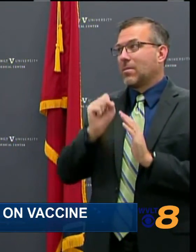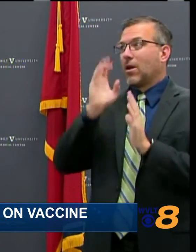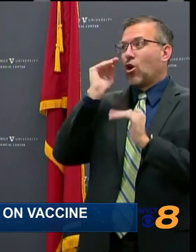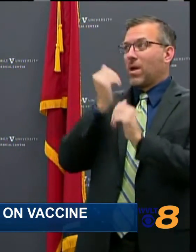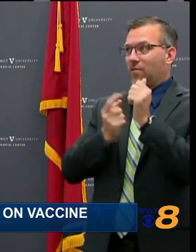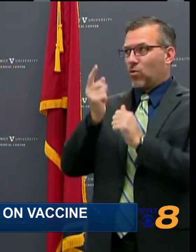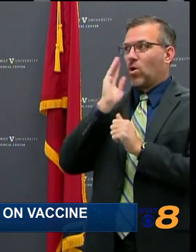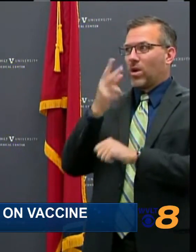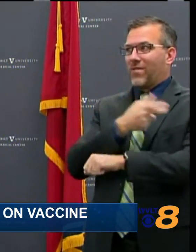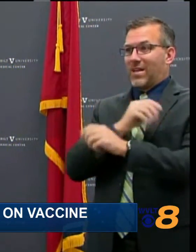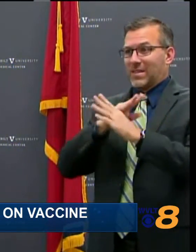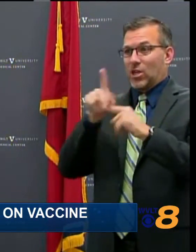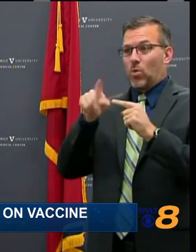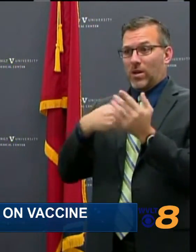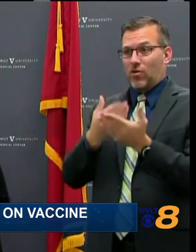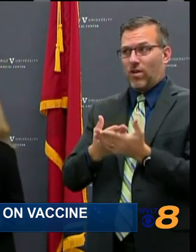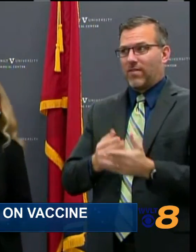on site.